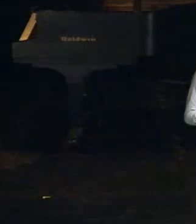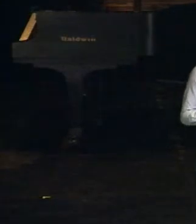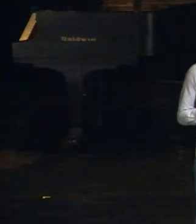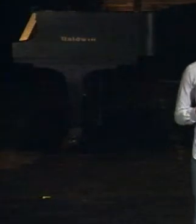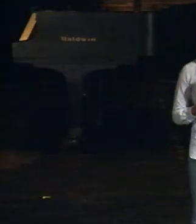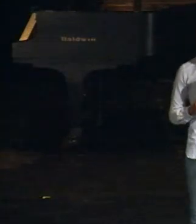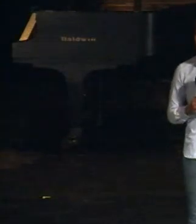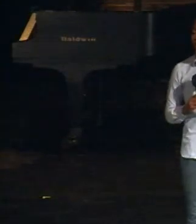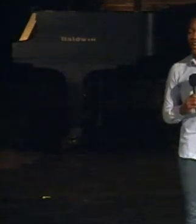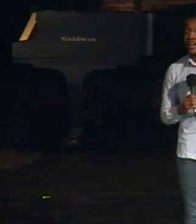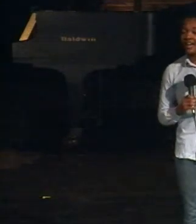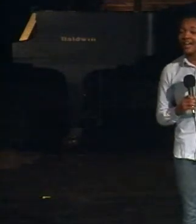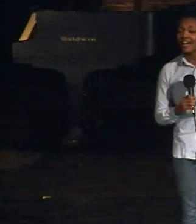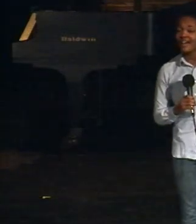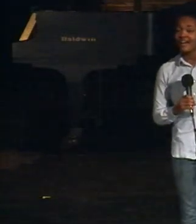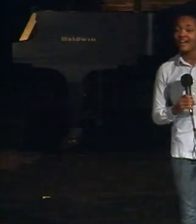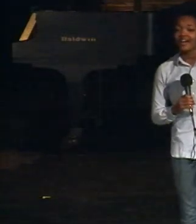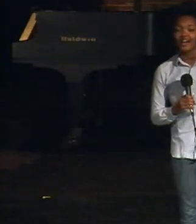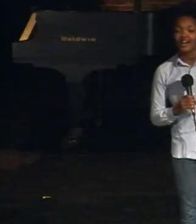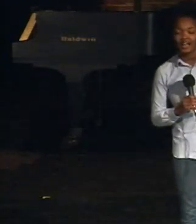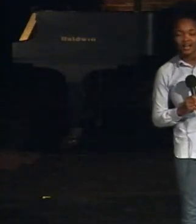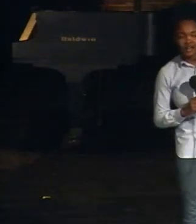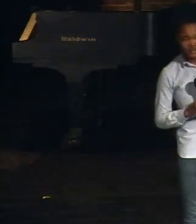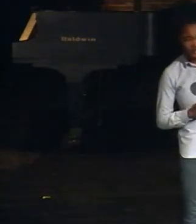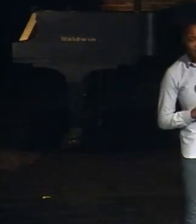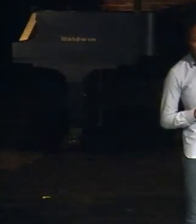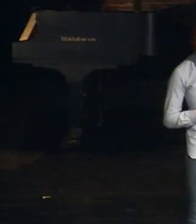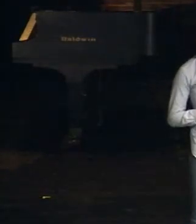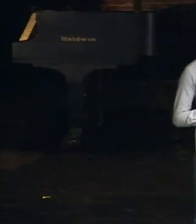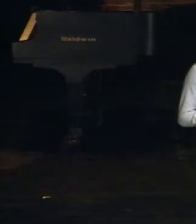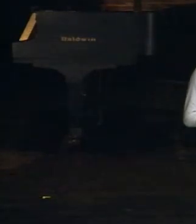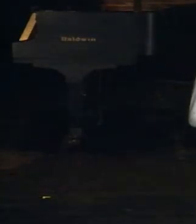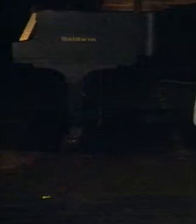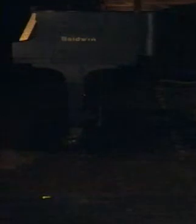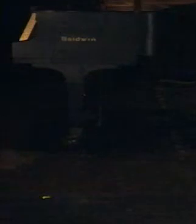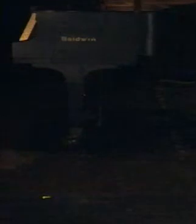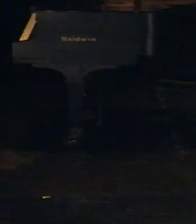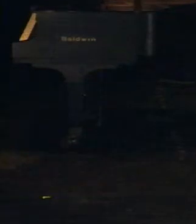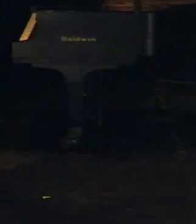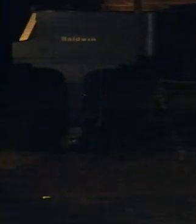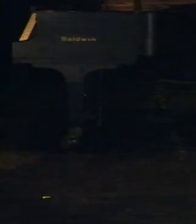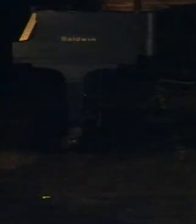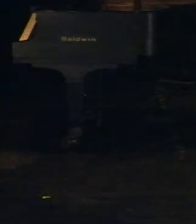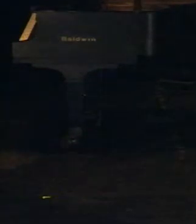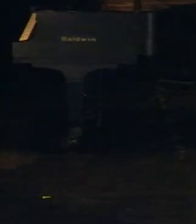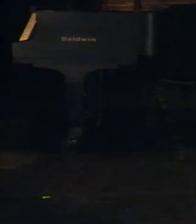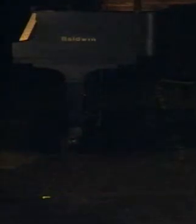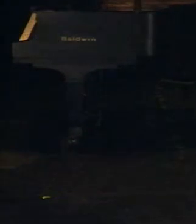I don't know.